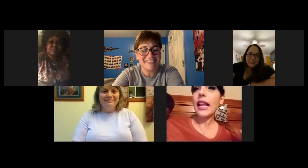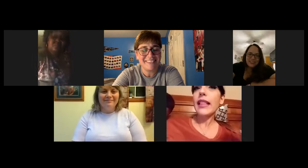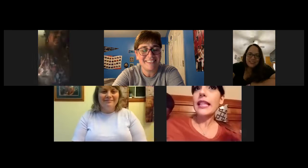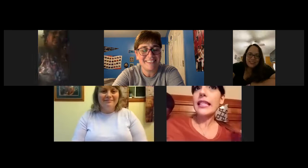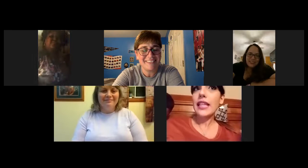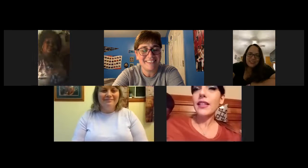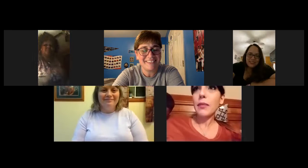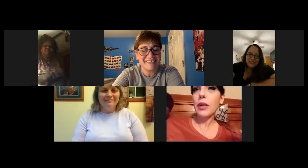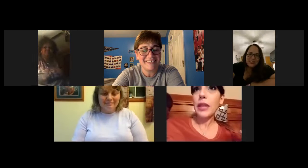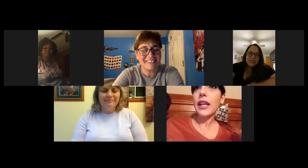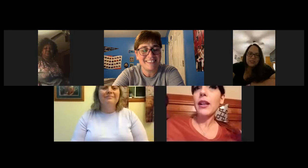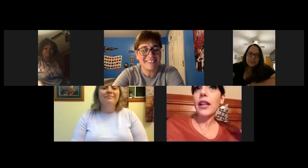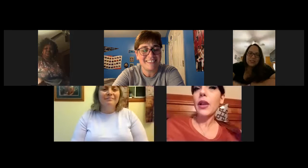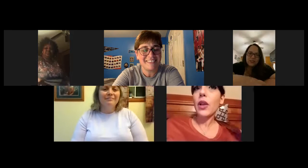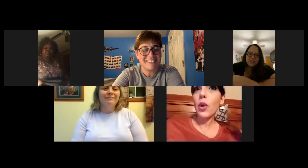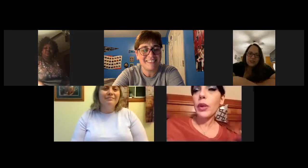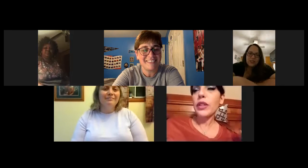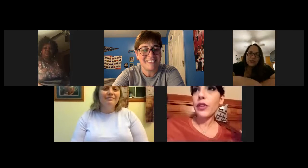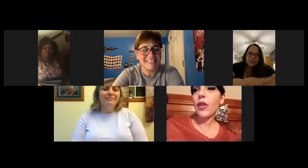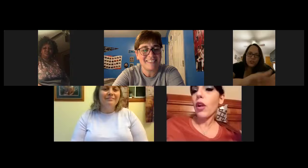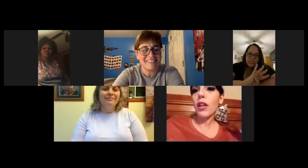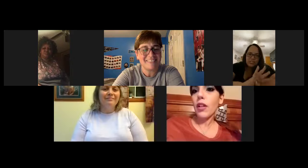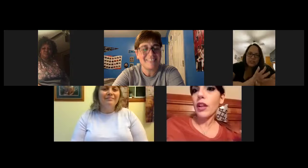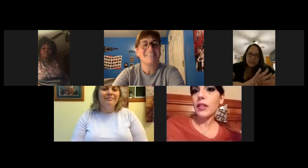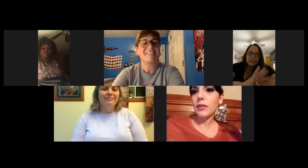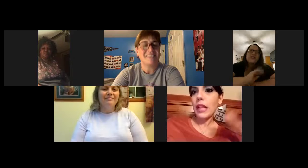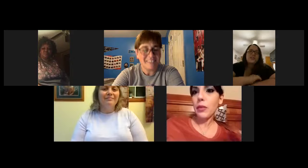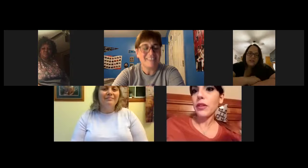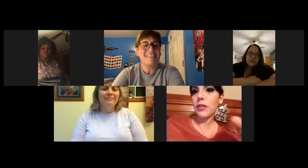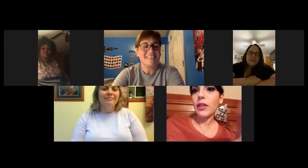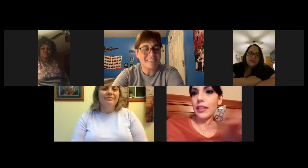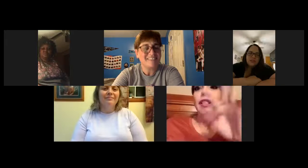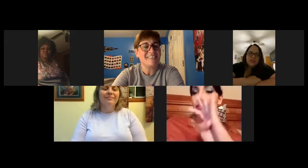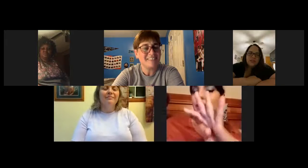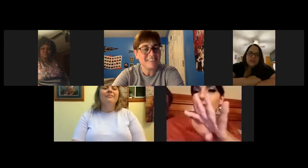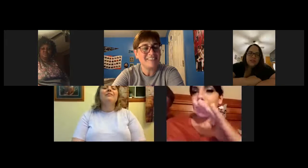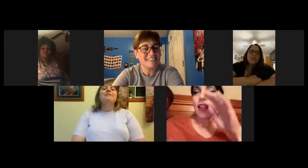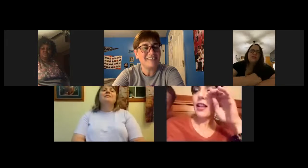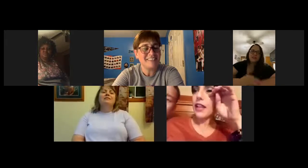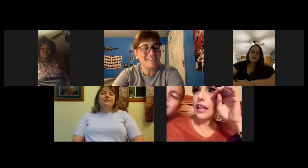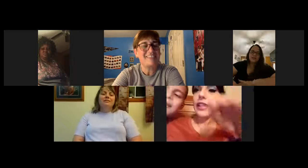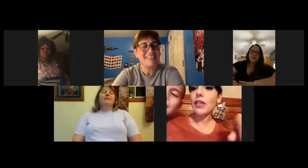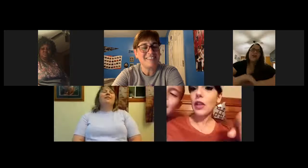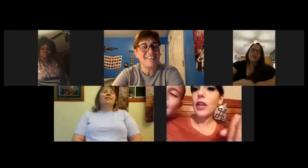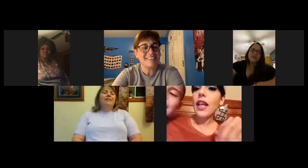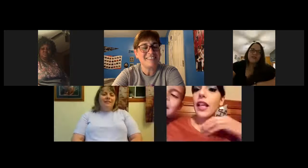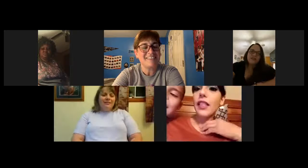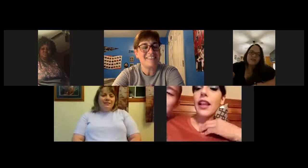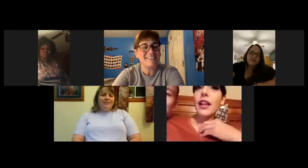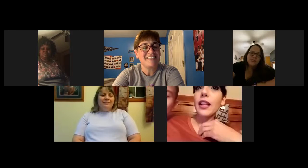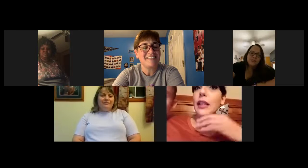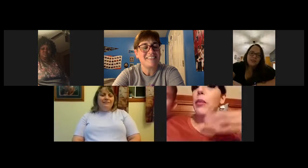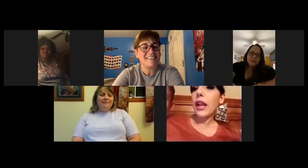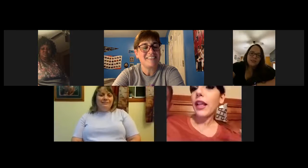estación is like the season, but meaning like winter, like fall, autumn, like winter, fall, the first season. Estación. And